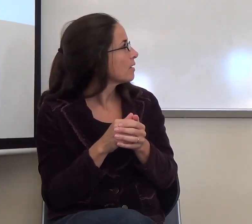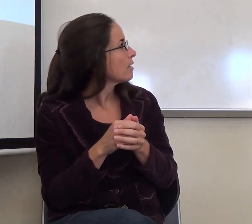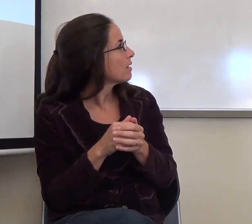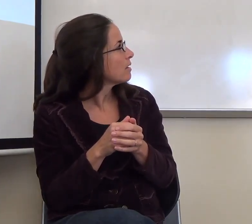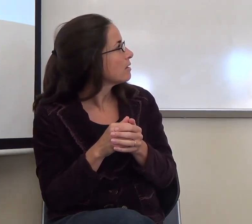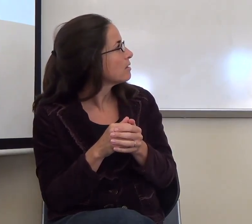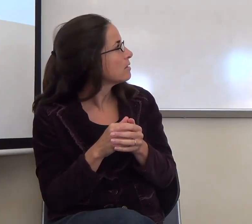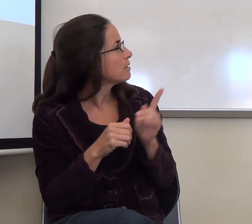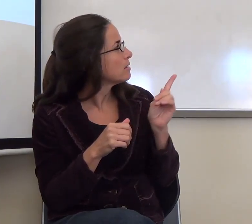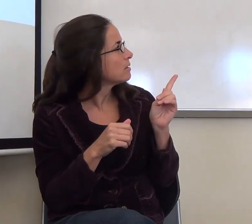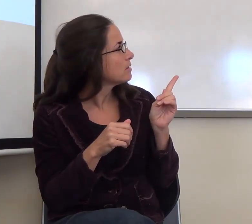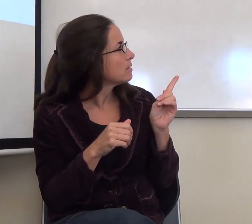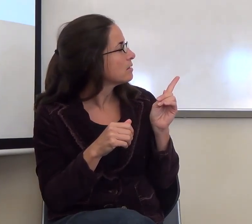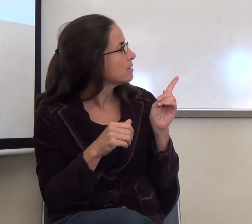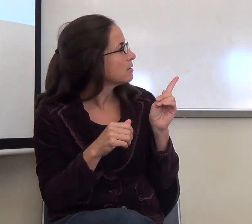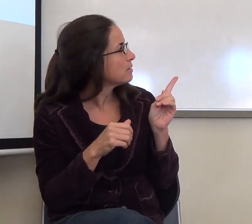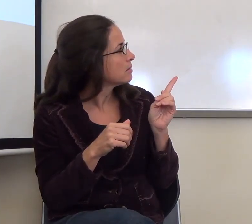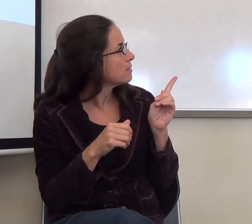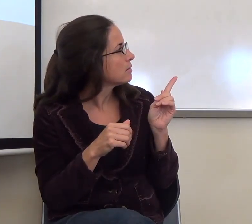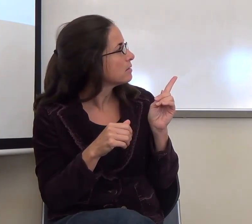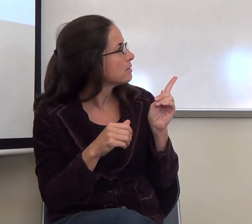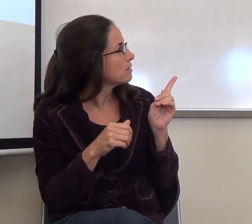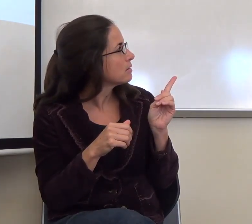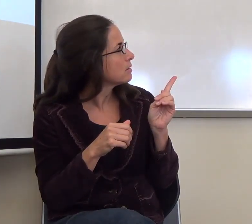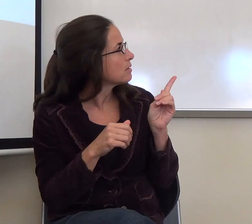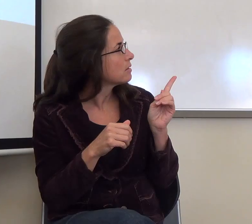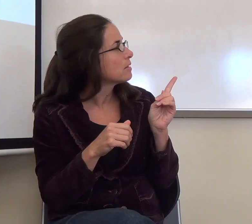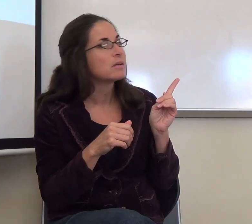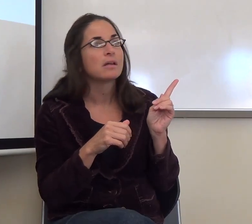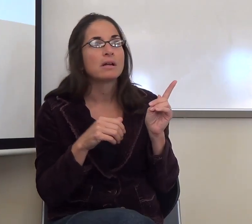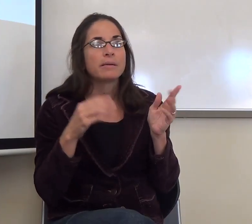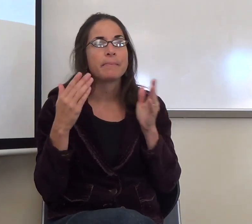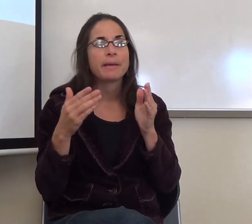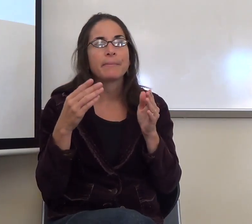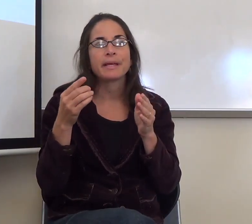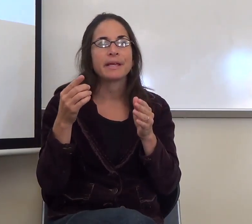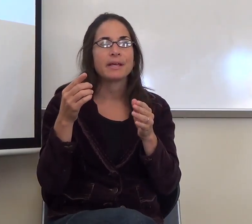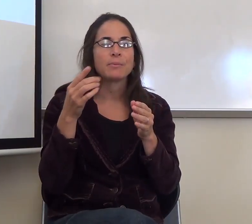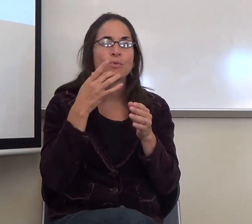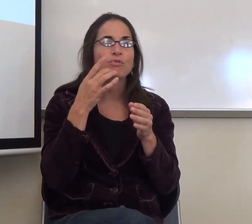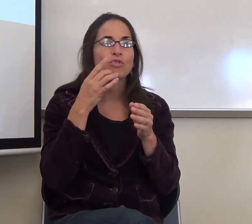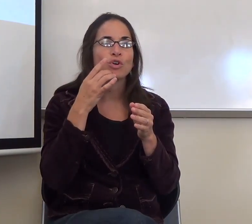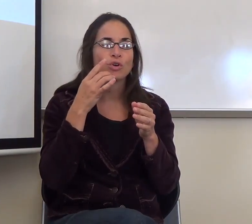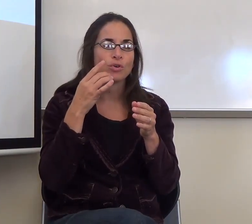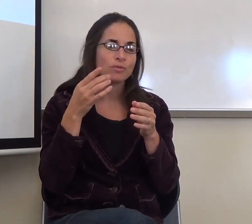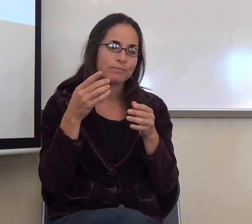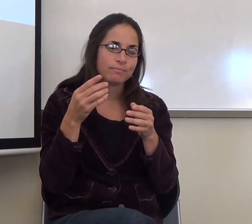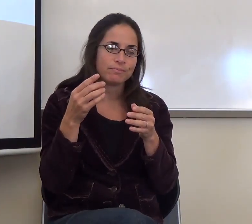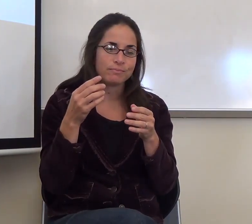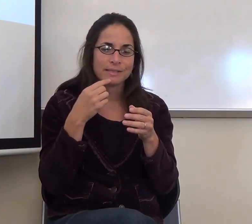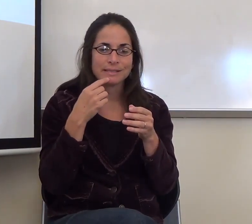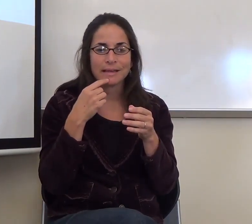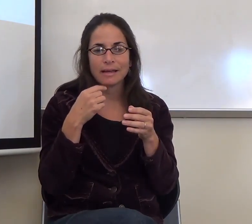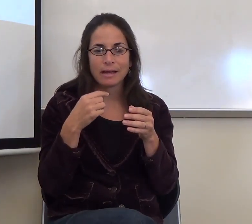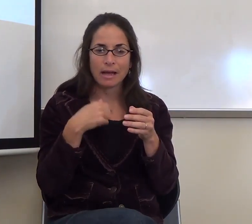this as just writing a one-sentence paraphrase, then that's good. That's what we have